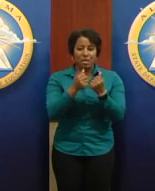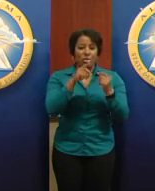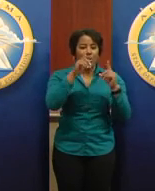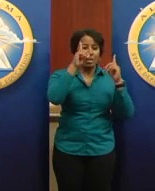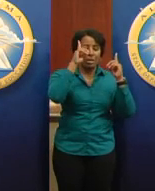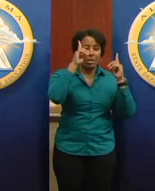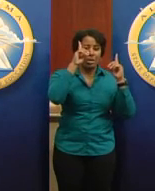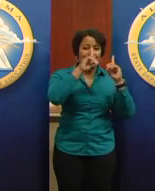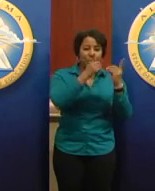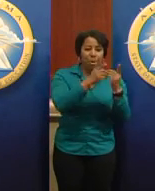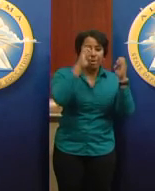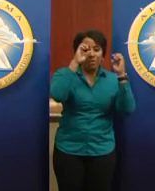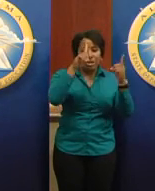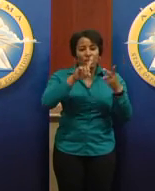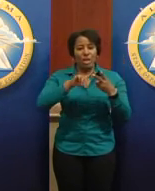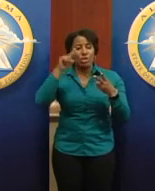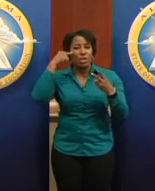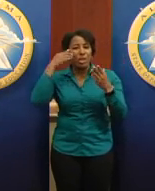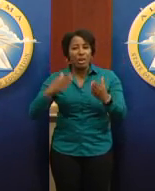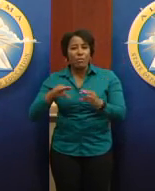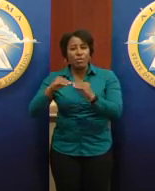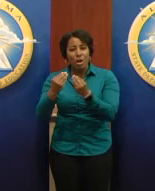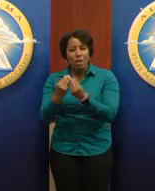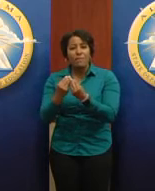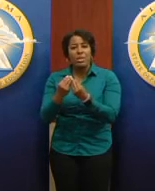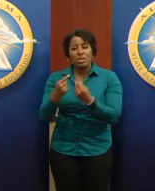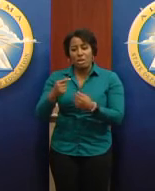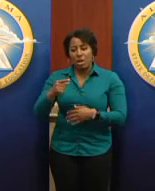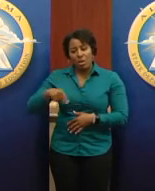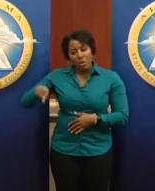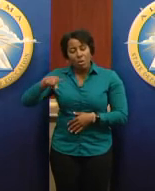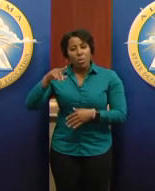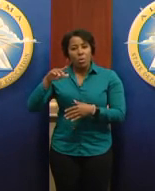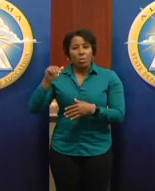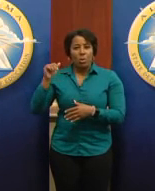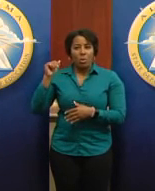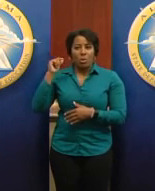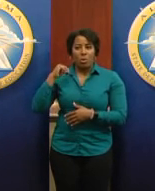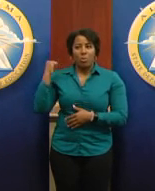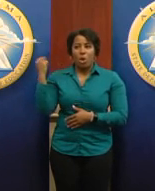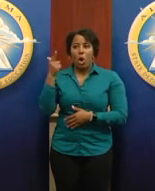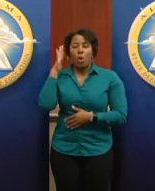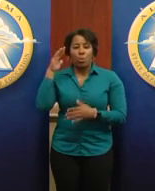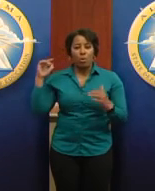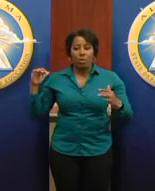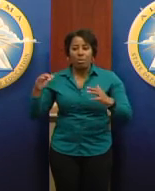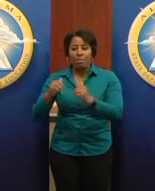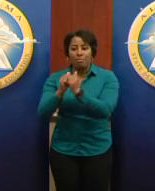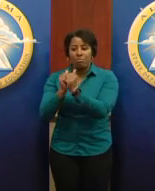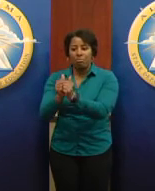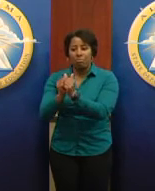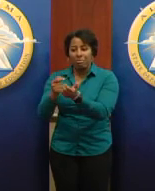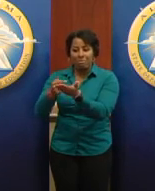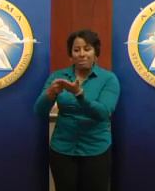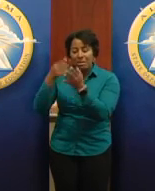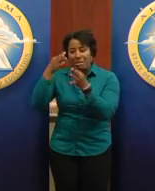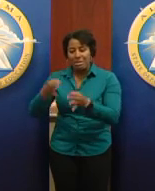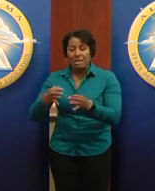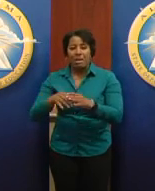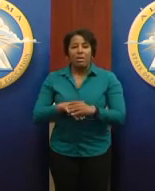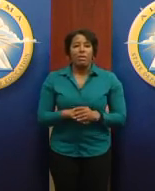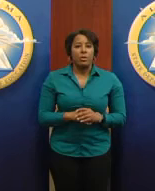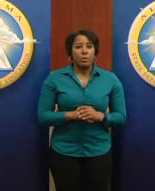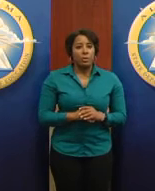with the governor's office, with a lot of other folks. So, you know, the statutory authority is certainly one thing,